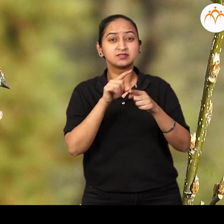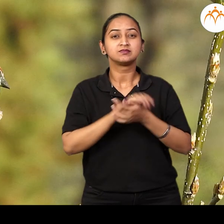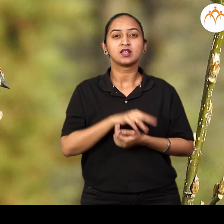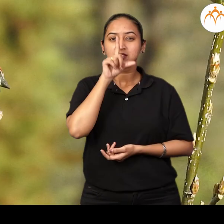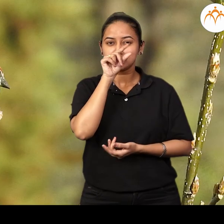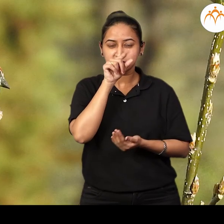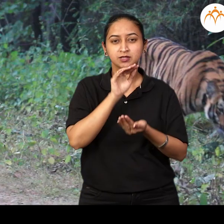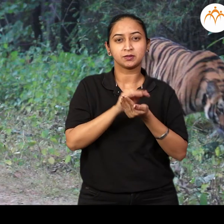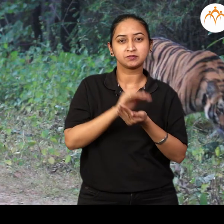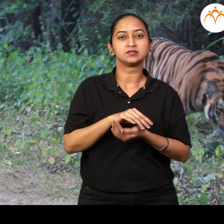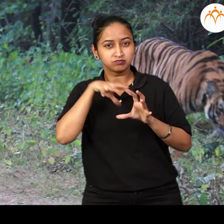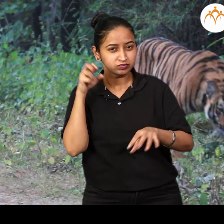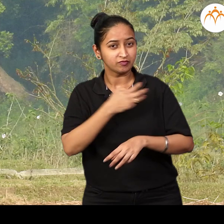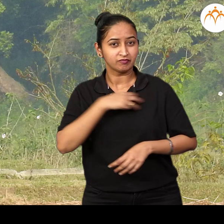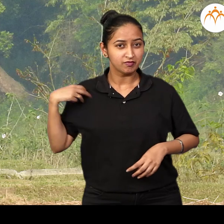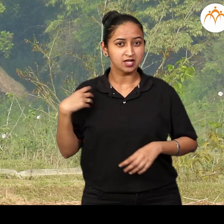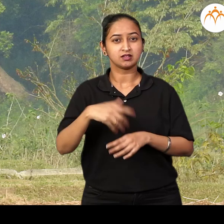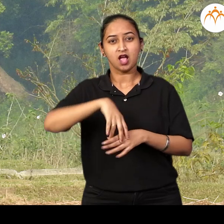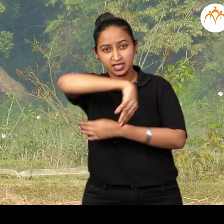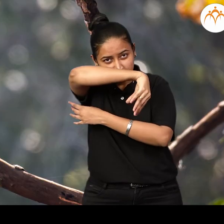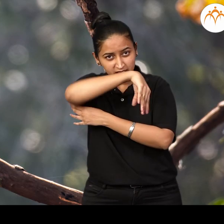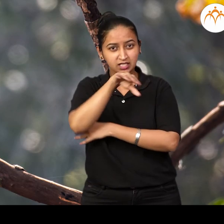For Sparrow Tiger Elephant Eagle